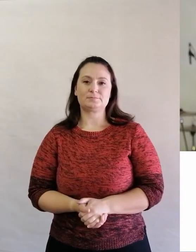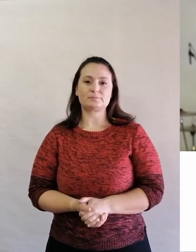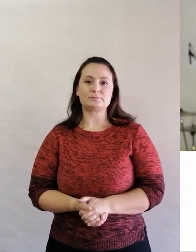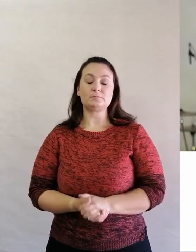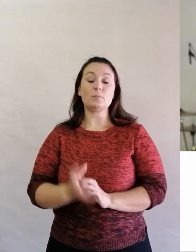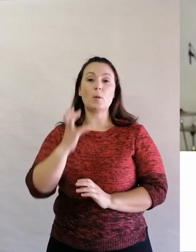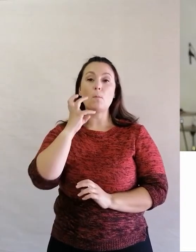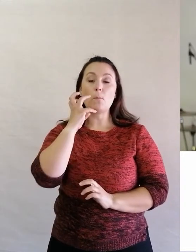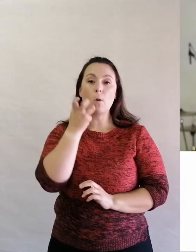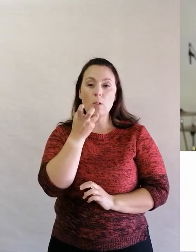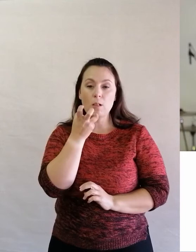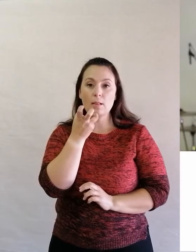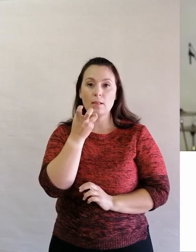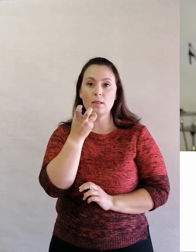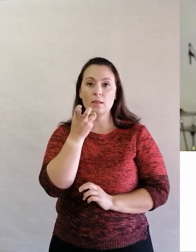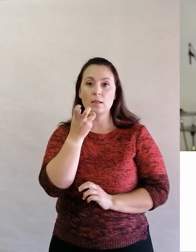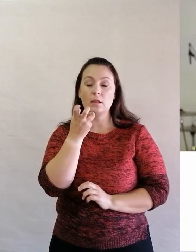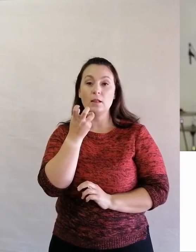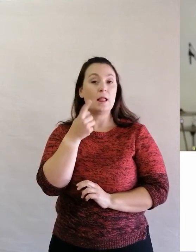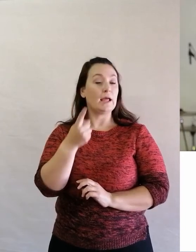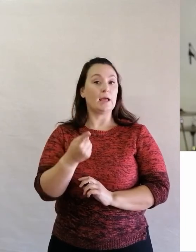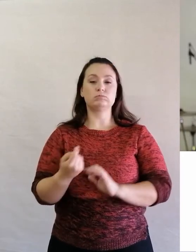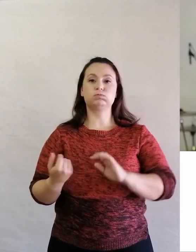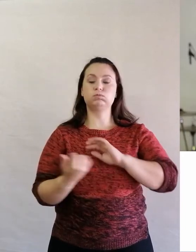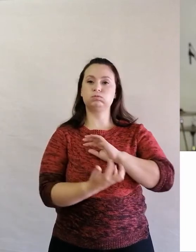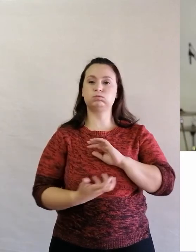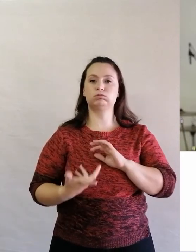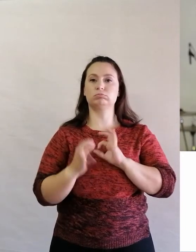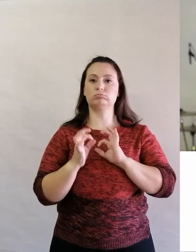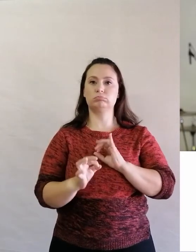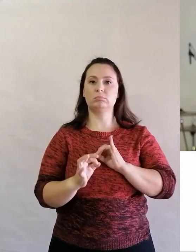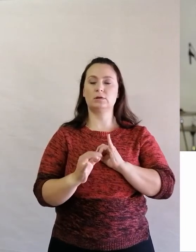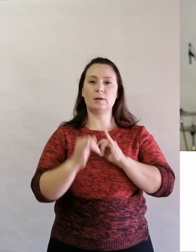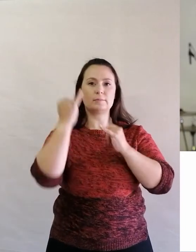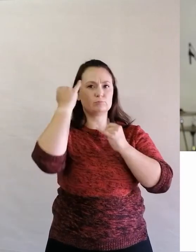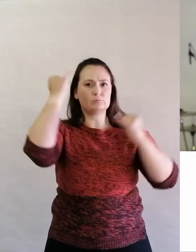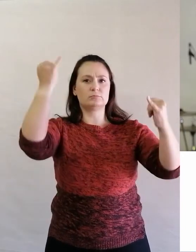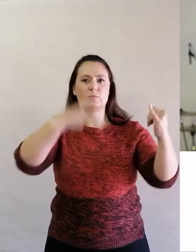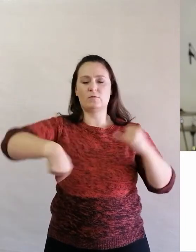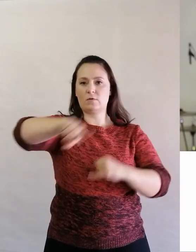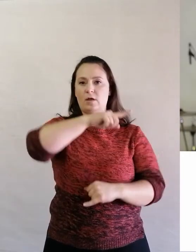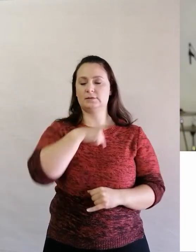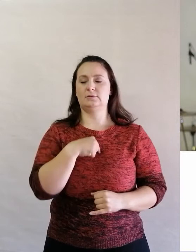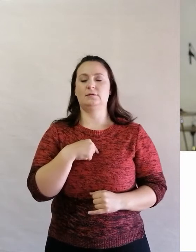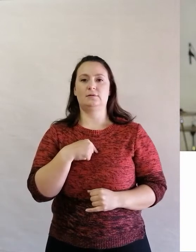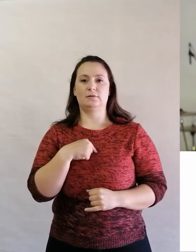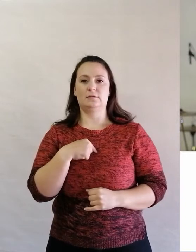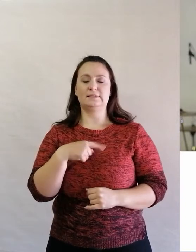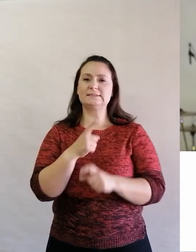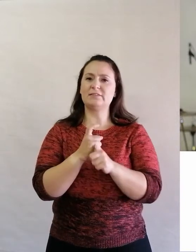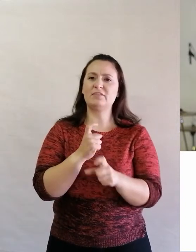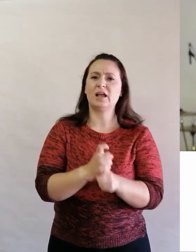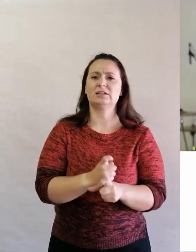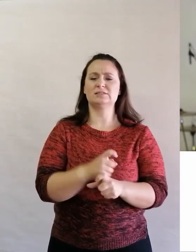Paul, I feel, is an inspiration to each one of us. Doesn't matter how hard we are, doesn't matter how difficult the